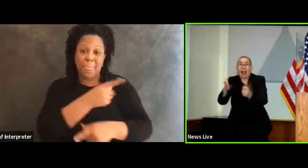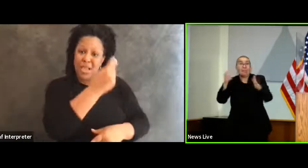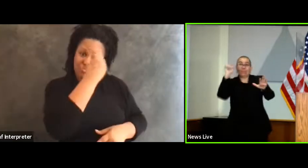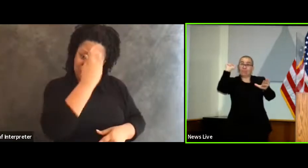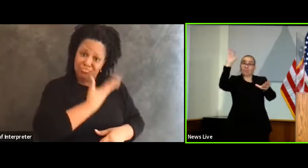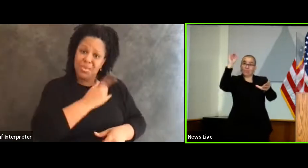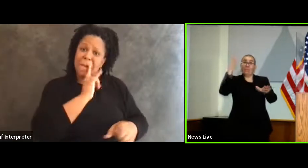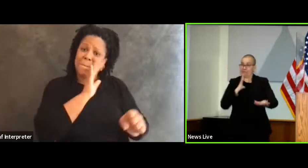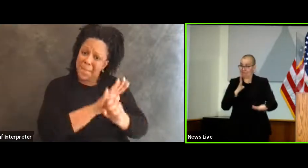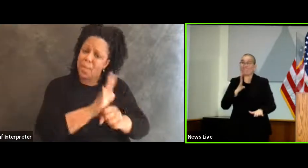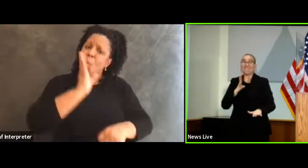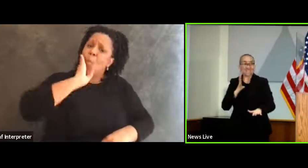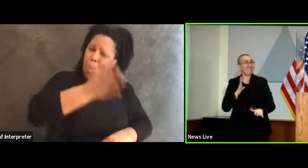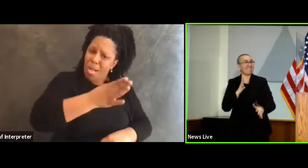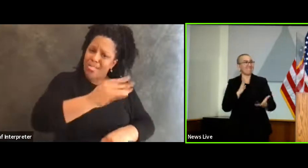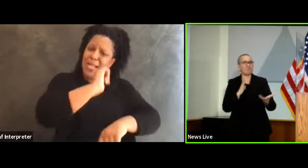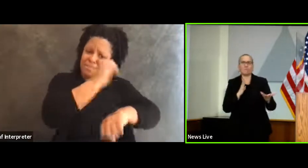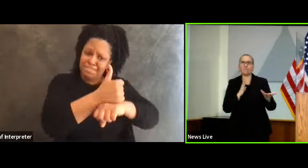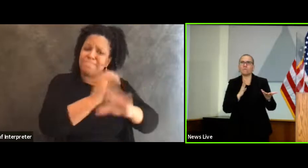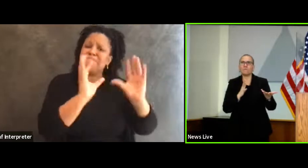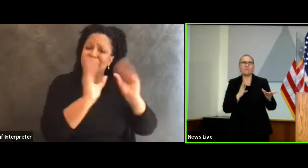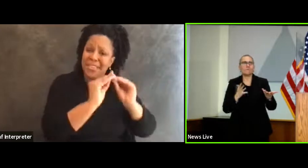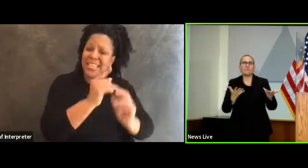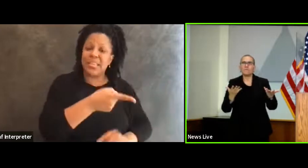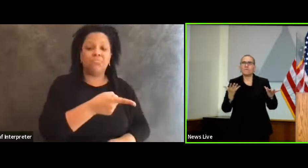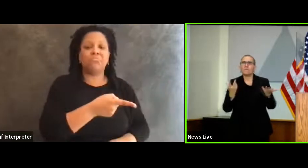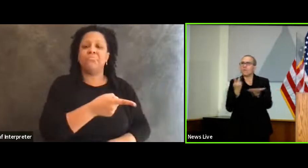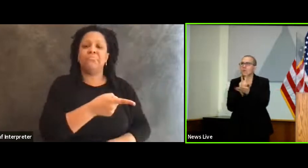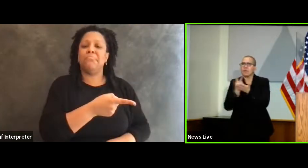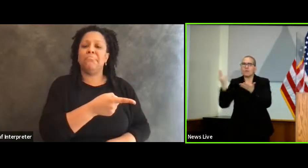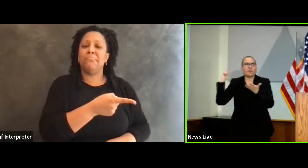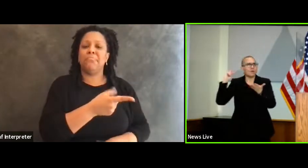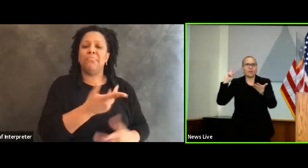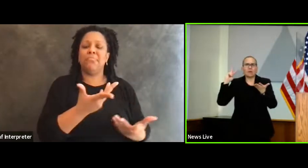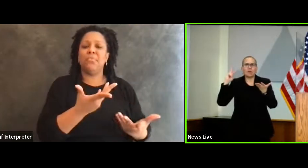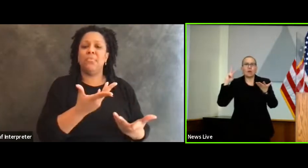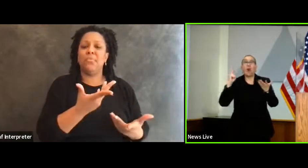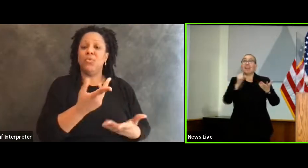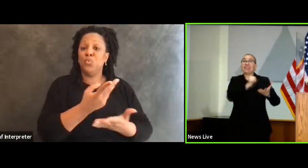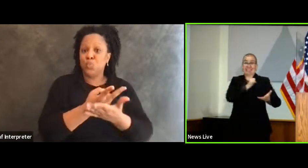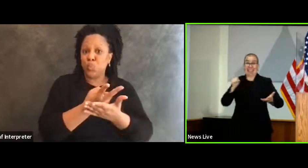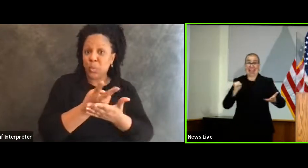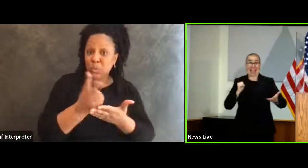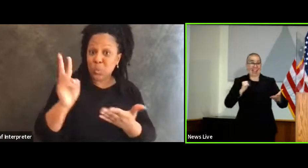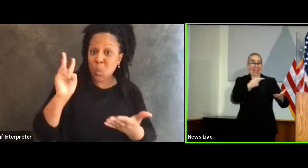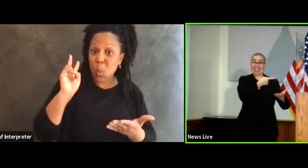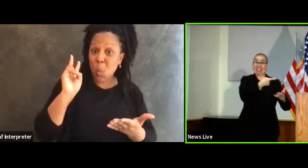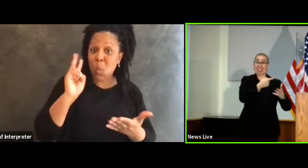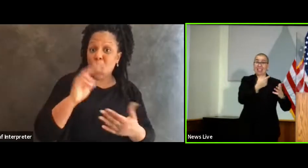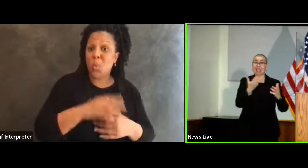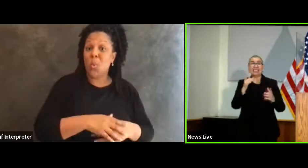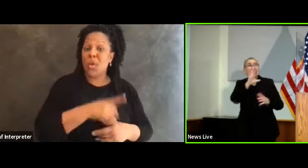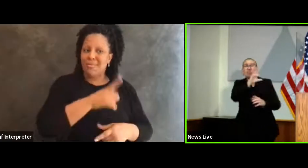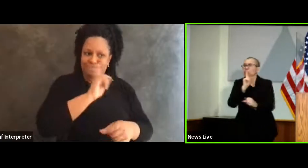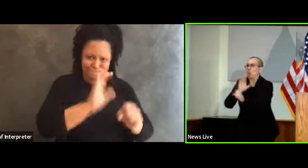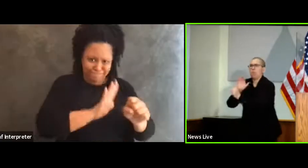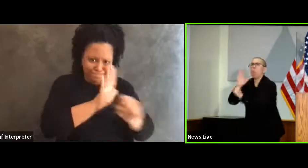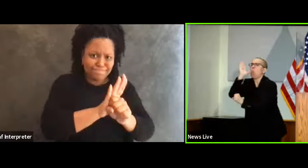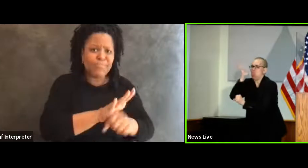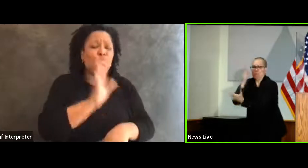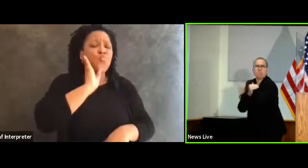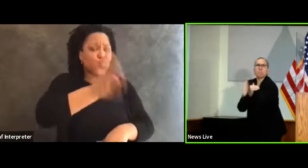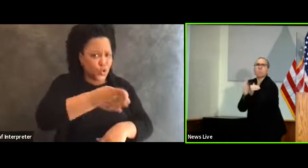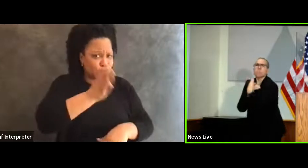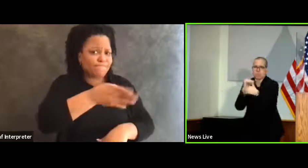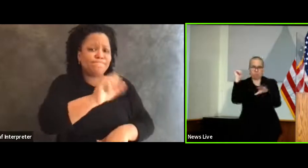measures. Just 2 weeks ago, Paul Gazelka, or Senator Gazelka again, gave us his word that the Senate